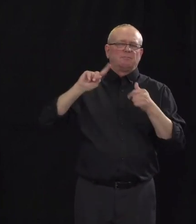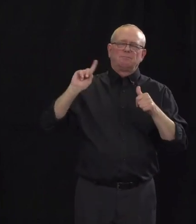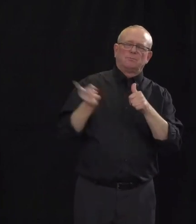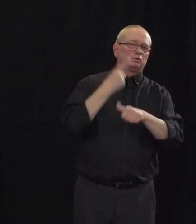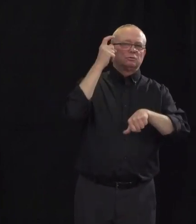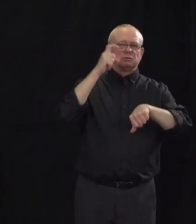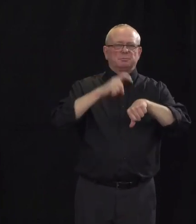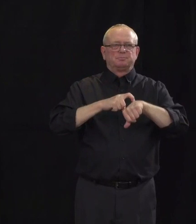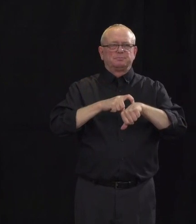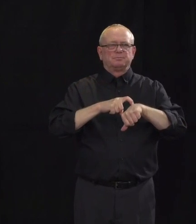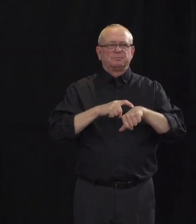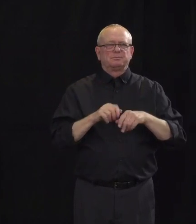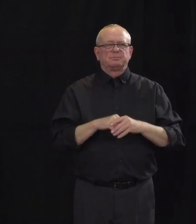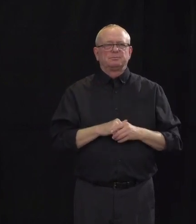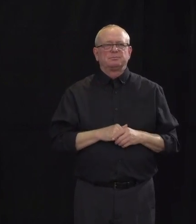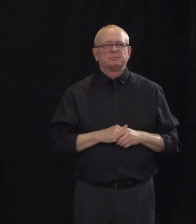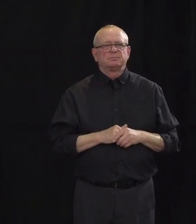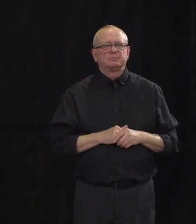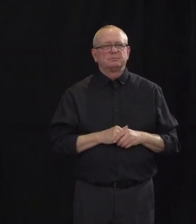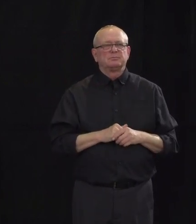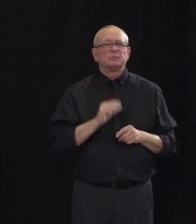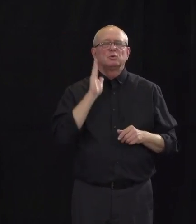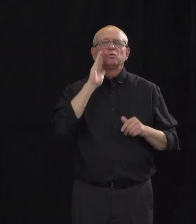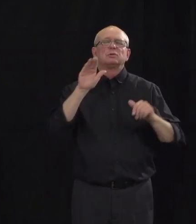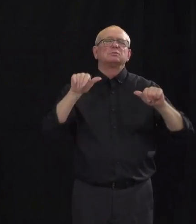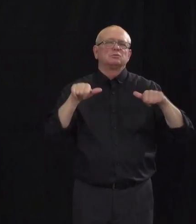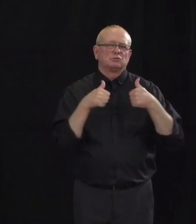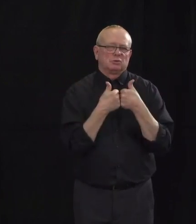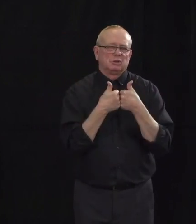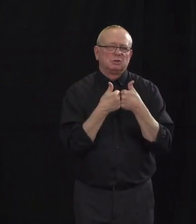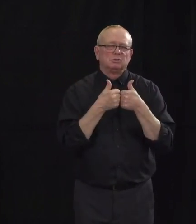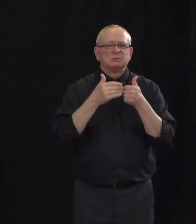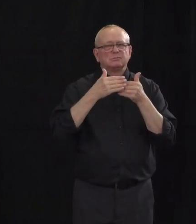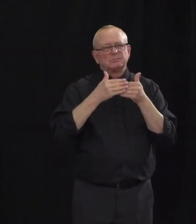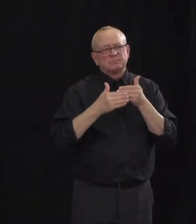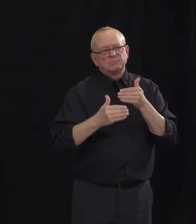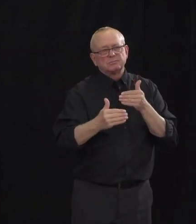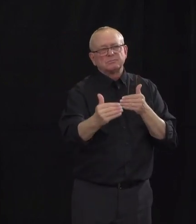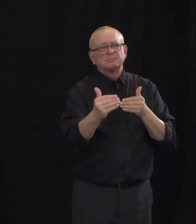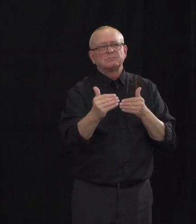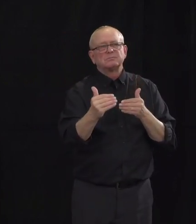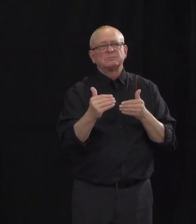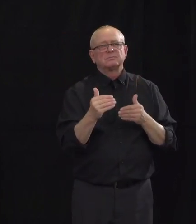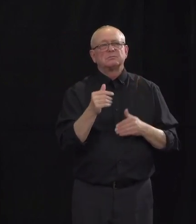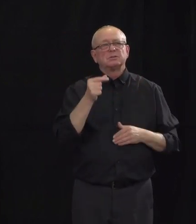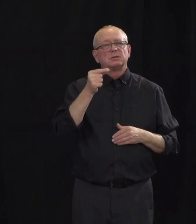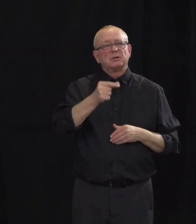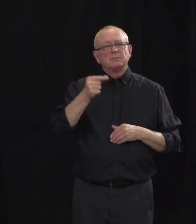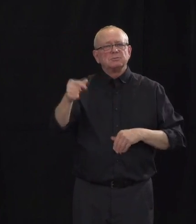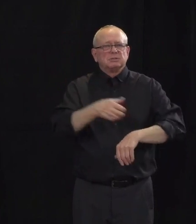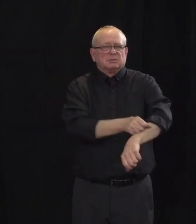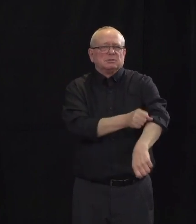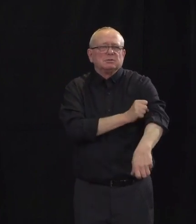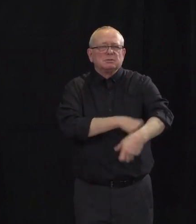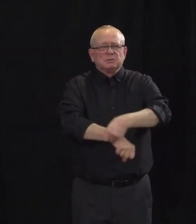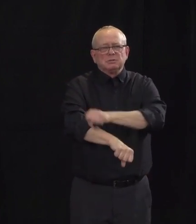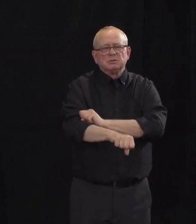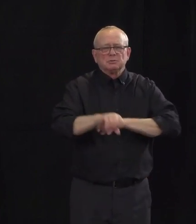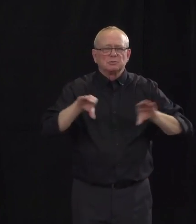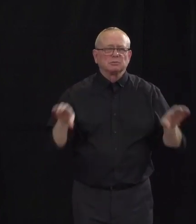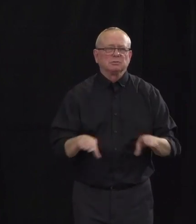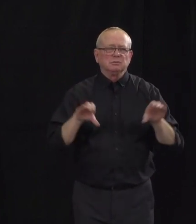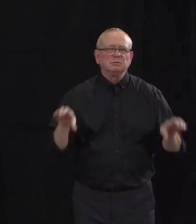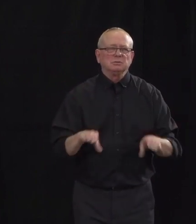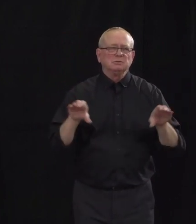Governments are acting, and we are a resilient and remarkably innovative people. I want Albertans